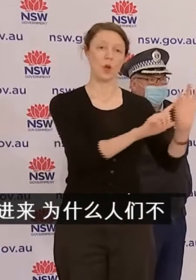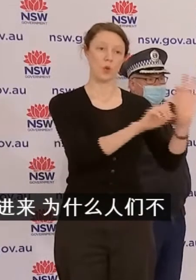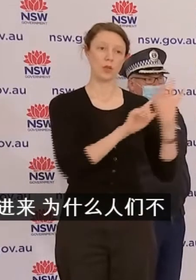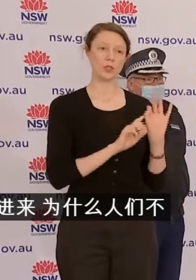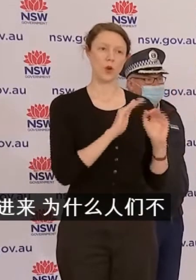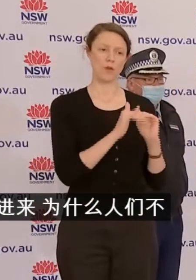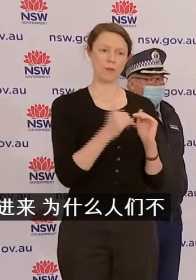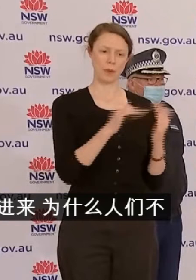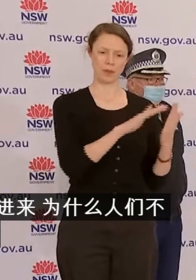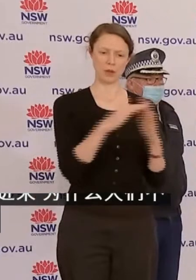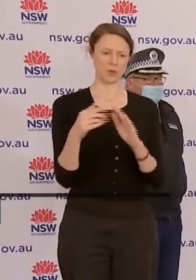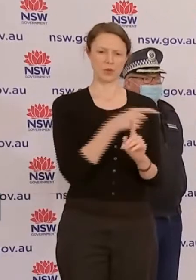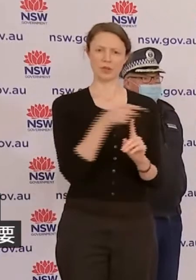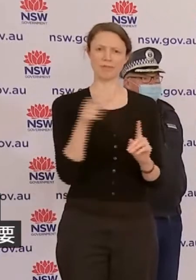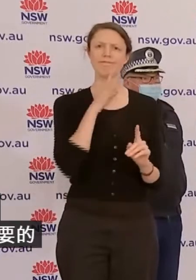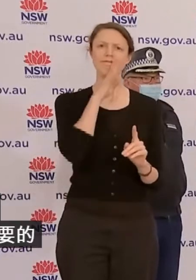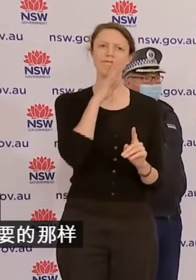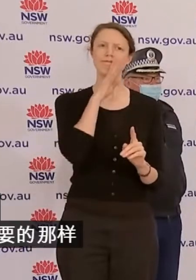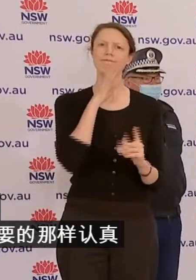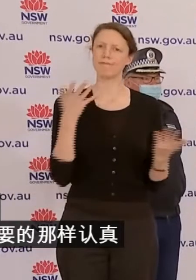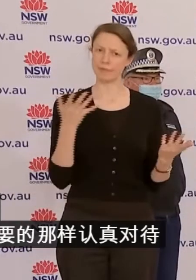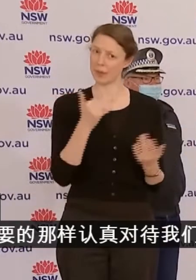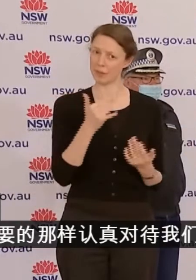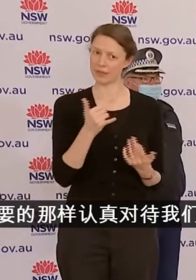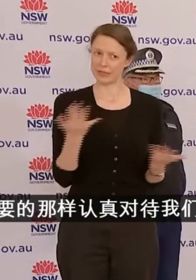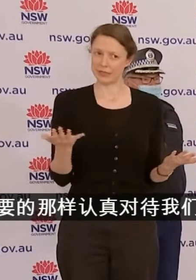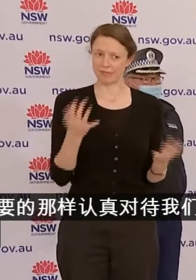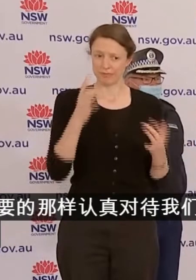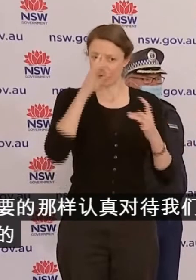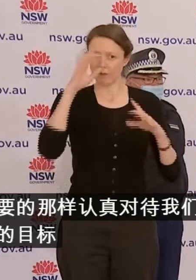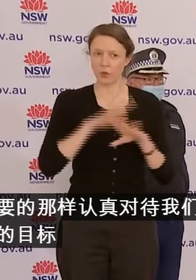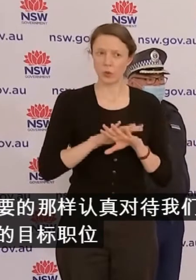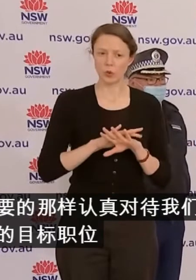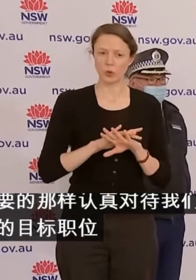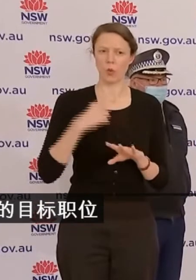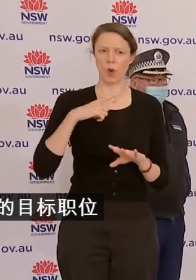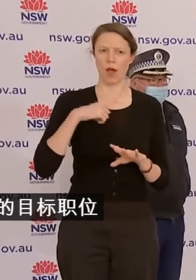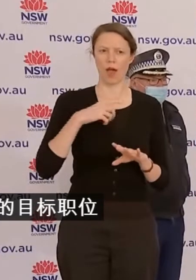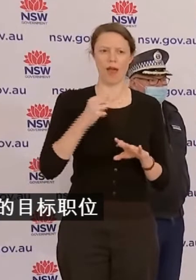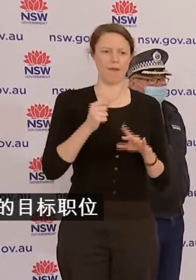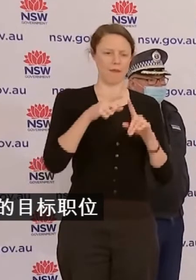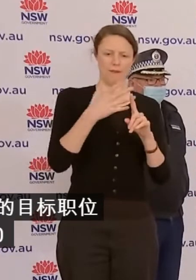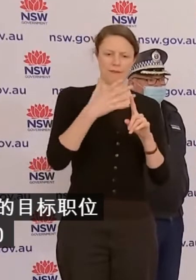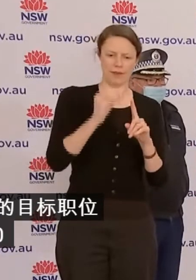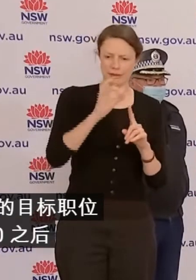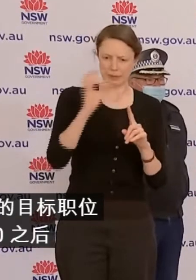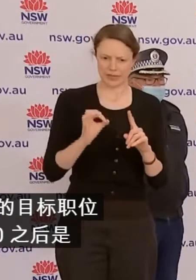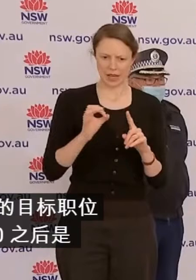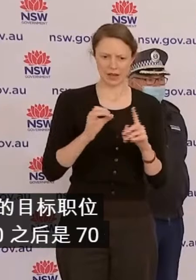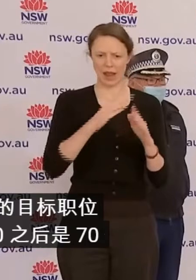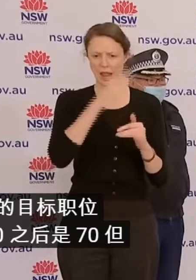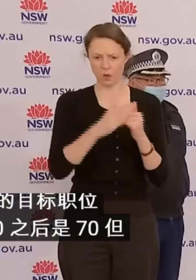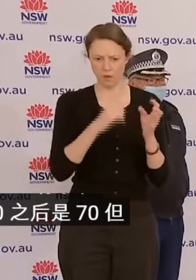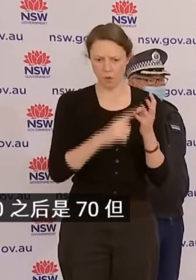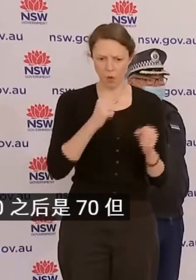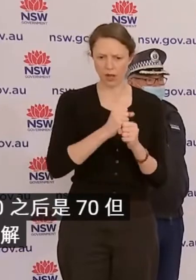aren't complying with the orders and taking it as seriously as they need to, that we have these sort of different goalposts? It's 50% by August, it's 70%